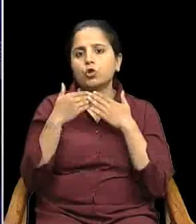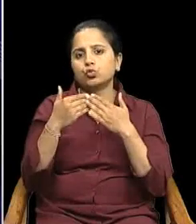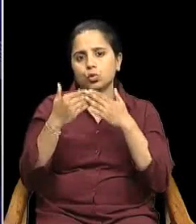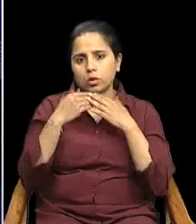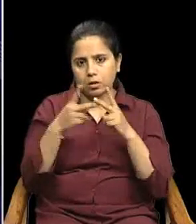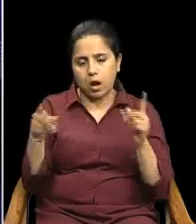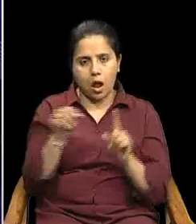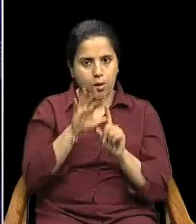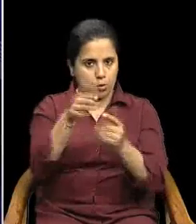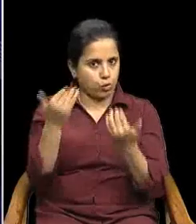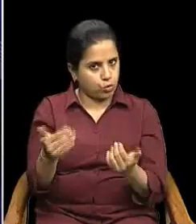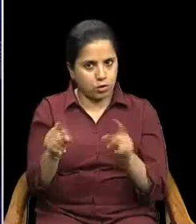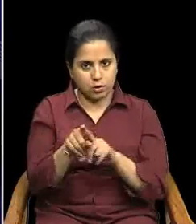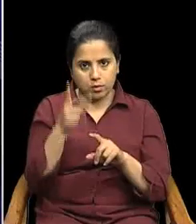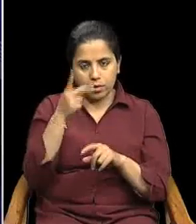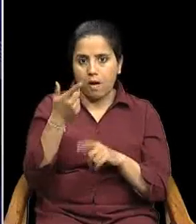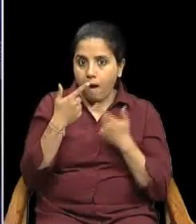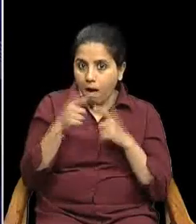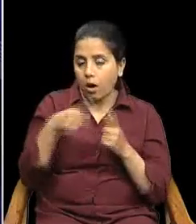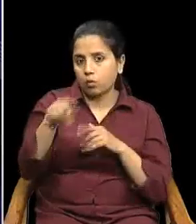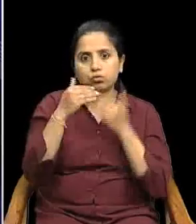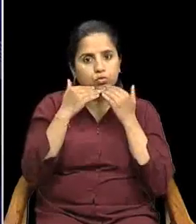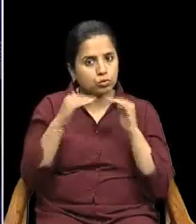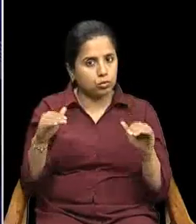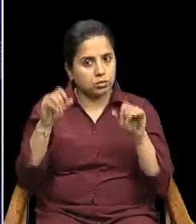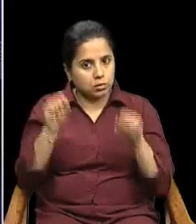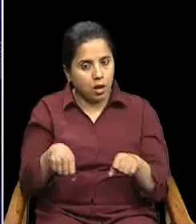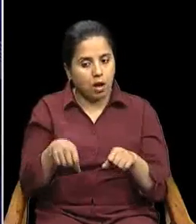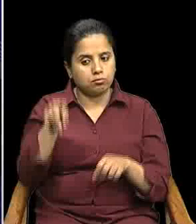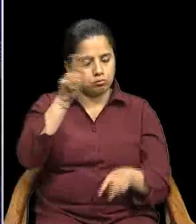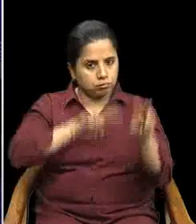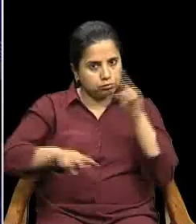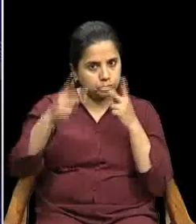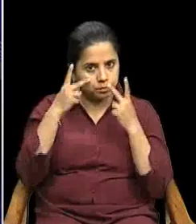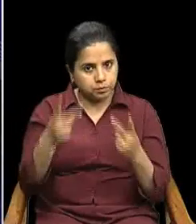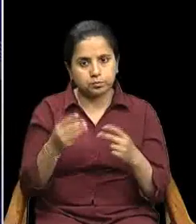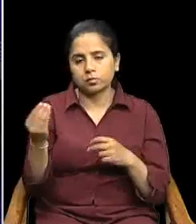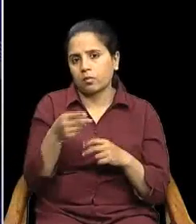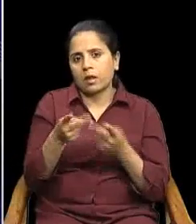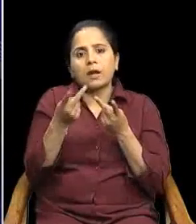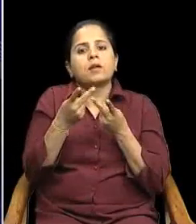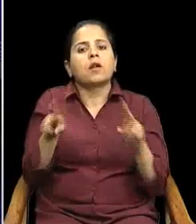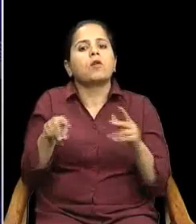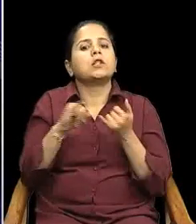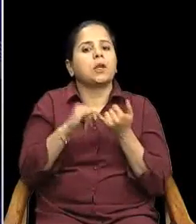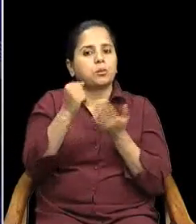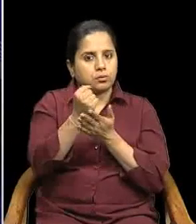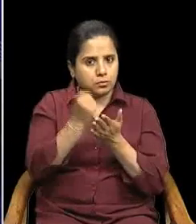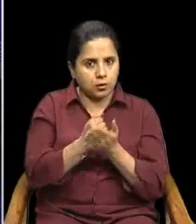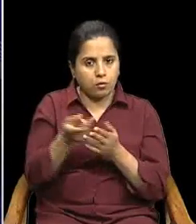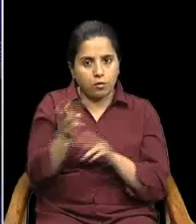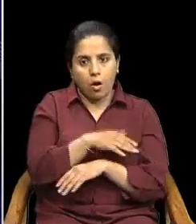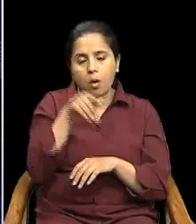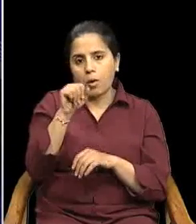educational approach that allows the student to explore some different subjects from the